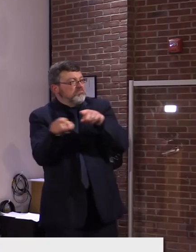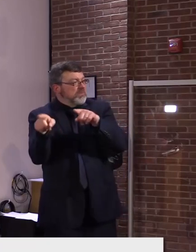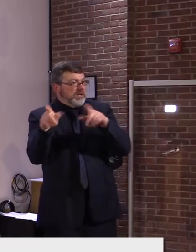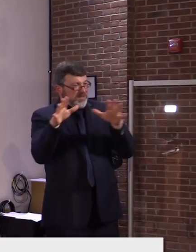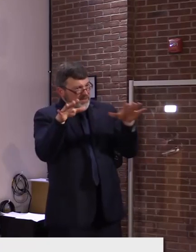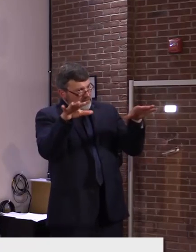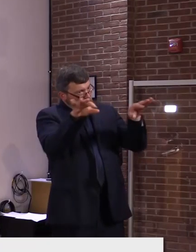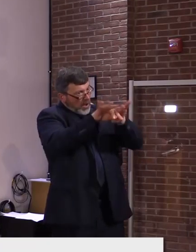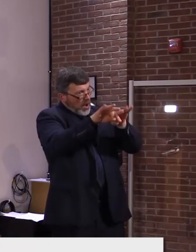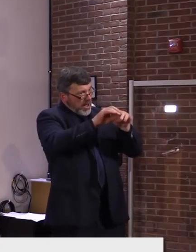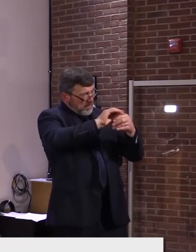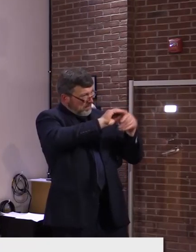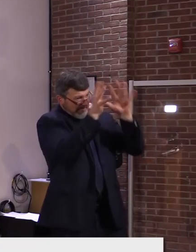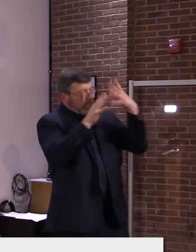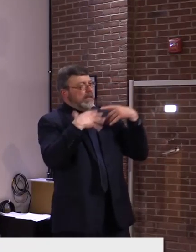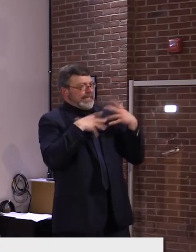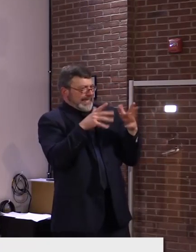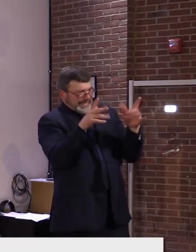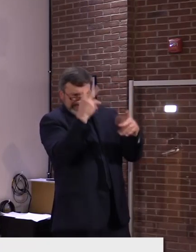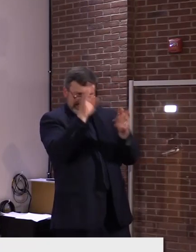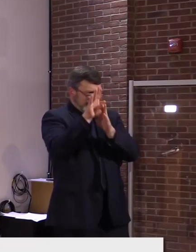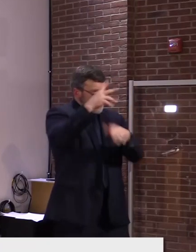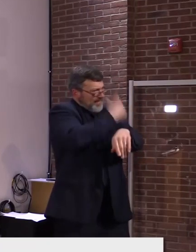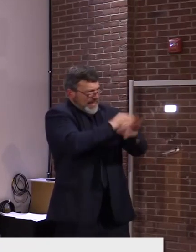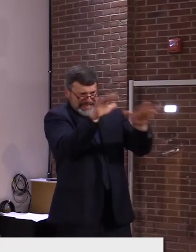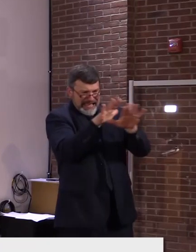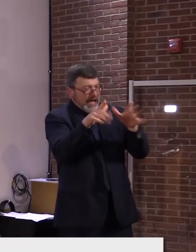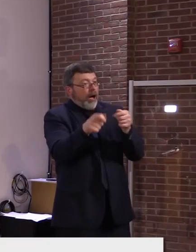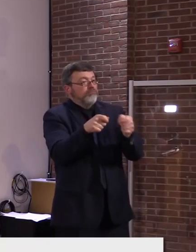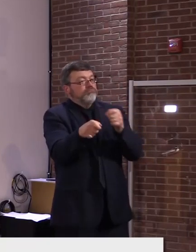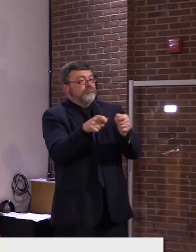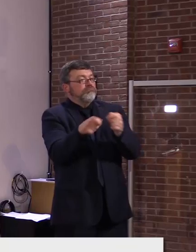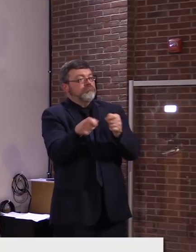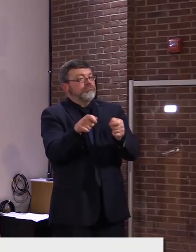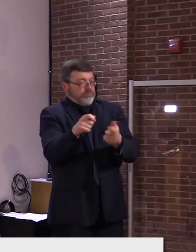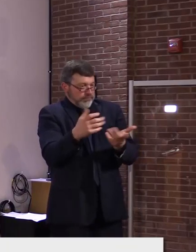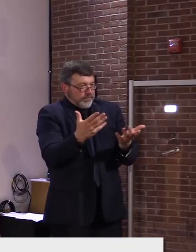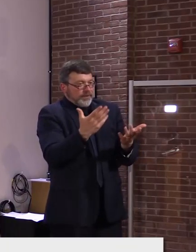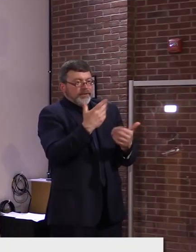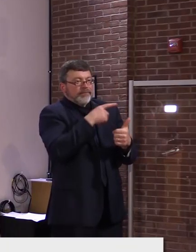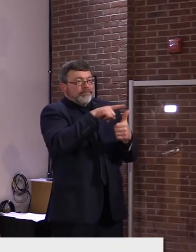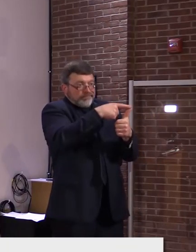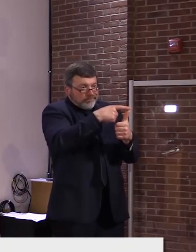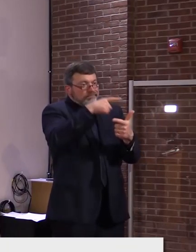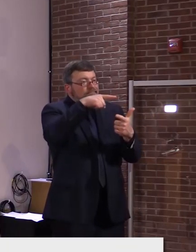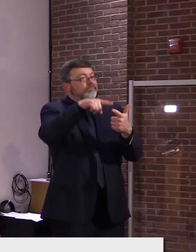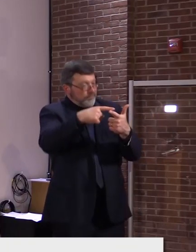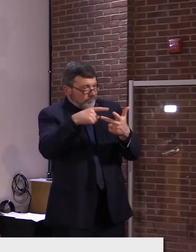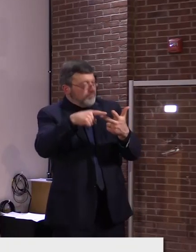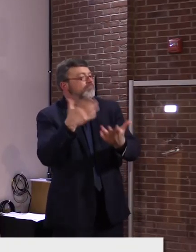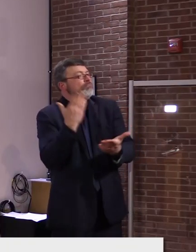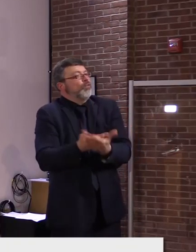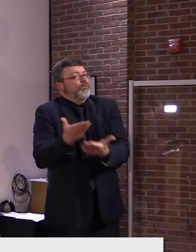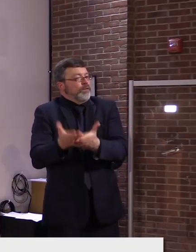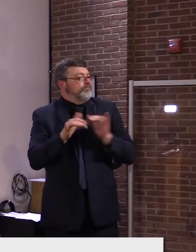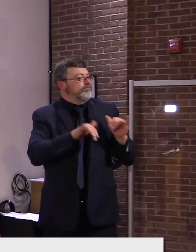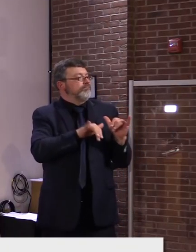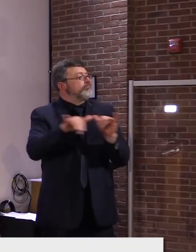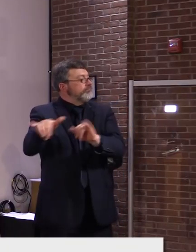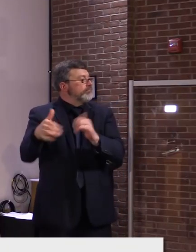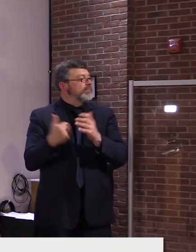again and other respiratory viruses begin to circulate, including possibly the SARS-CoV-2 virus.